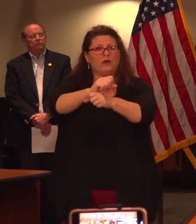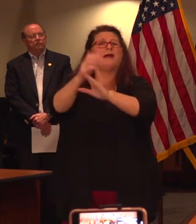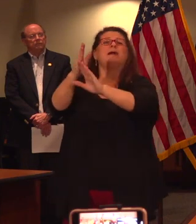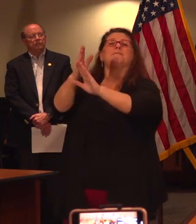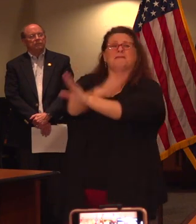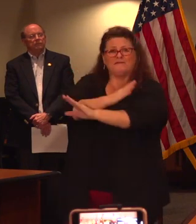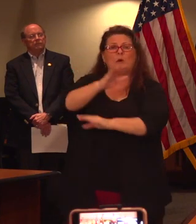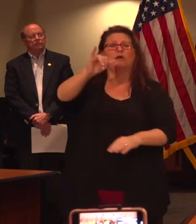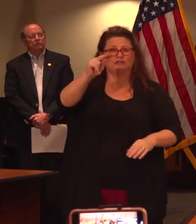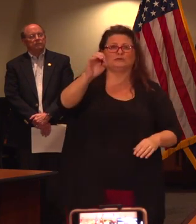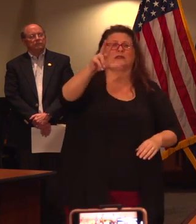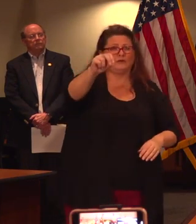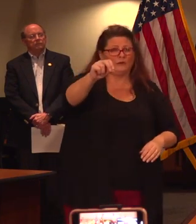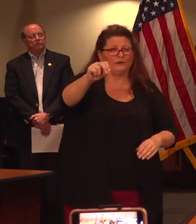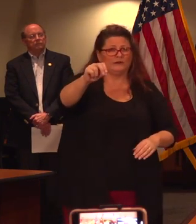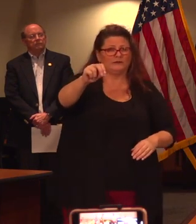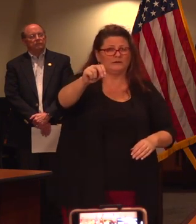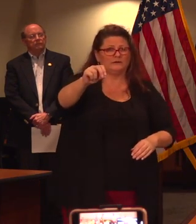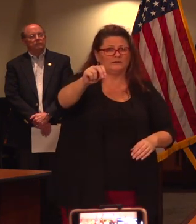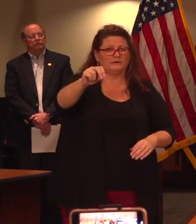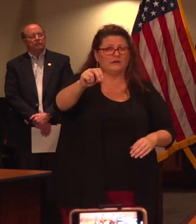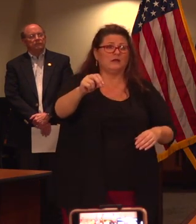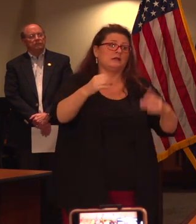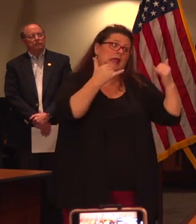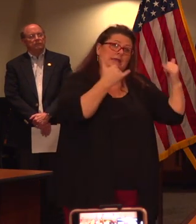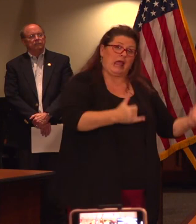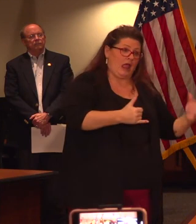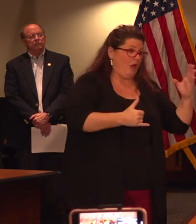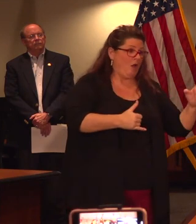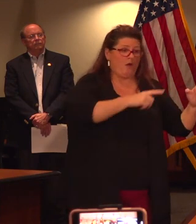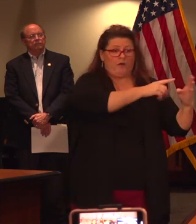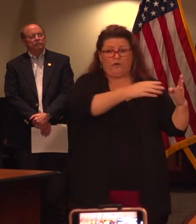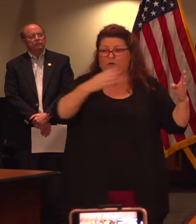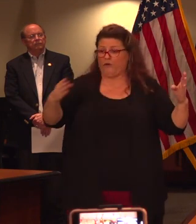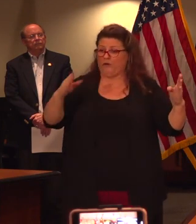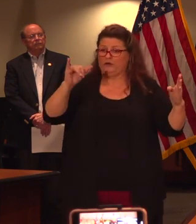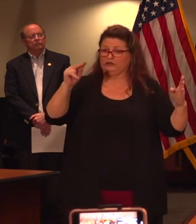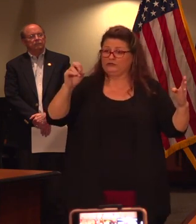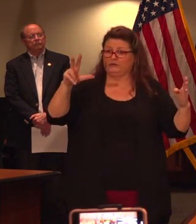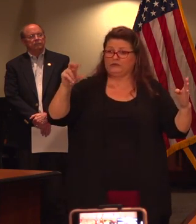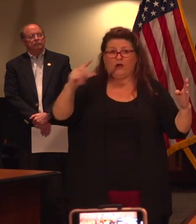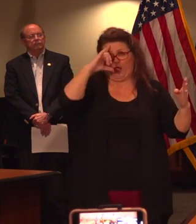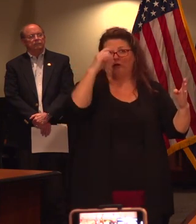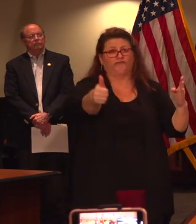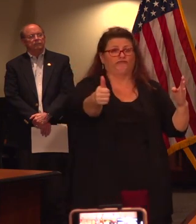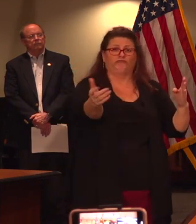day on July the 31st. They can come back anytime between now and then. But if to come back now